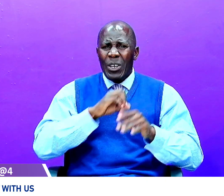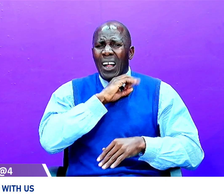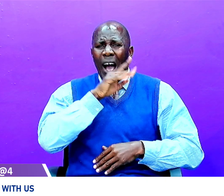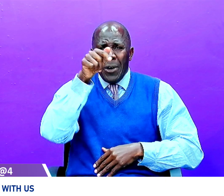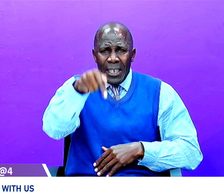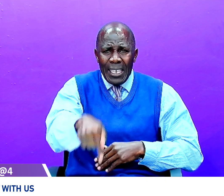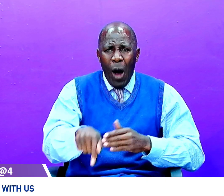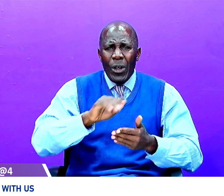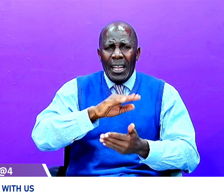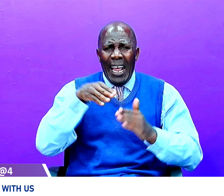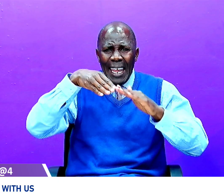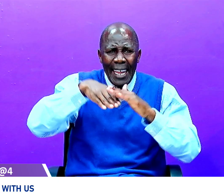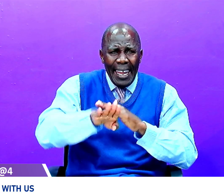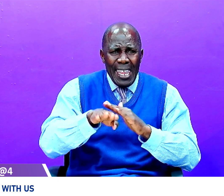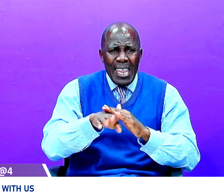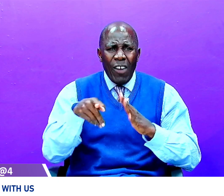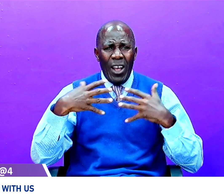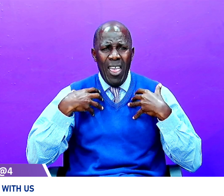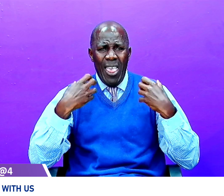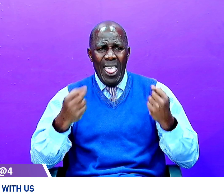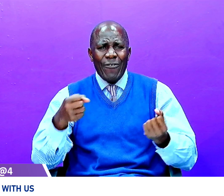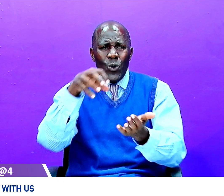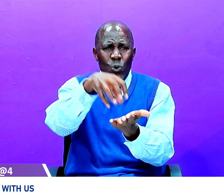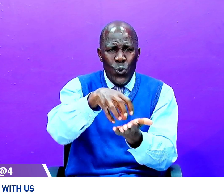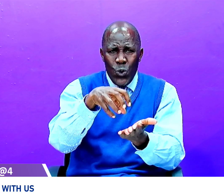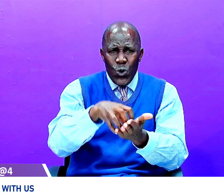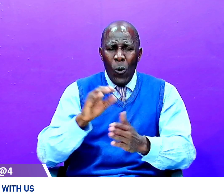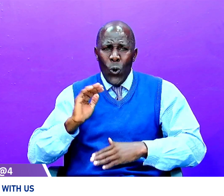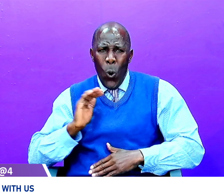than shutting down the entire health facility.